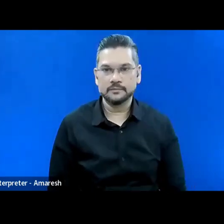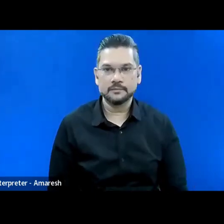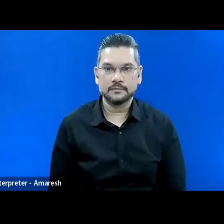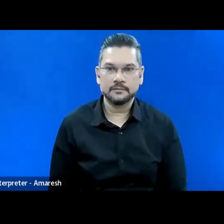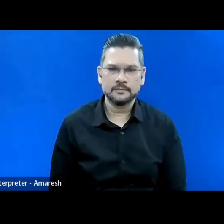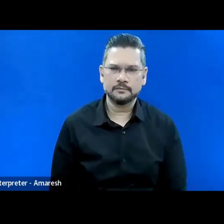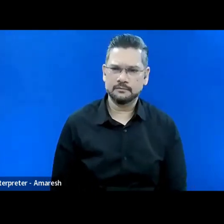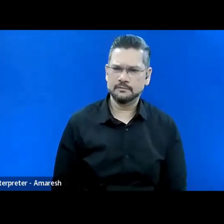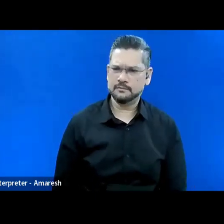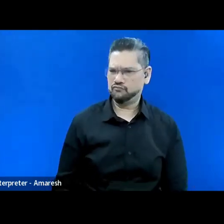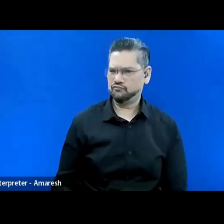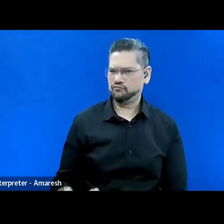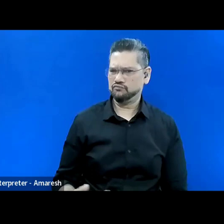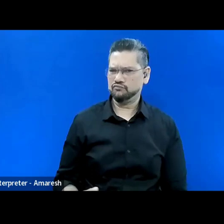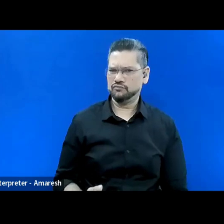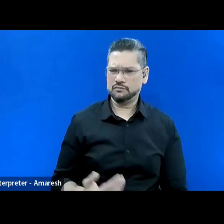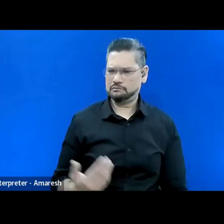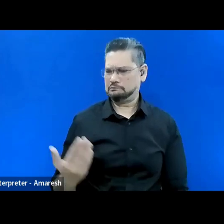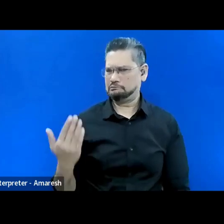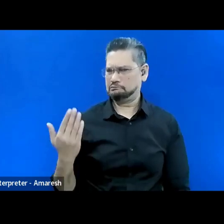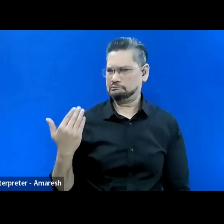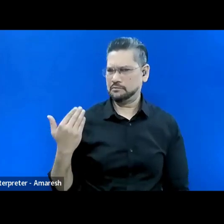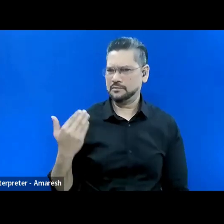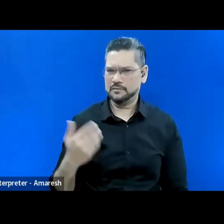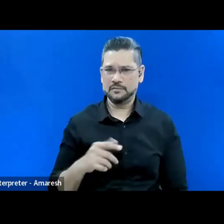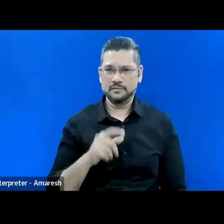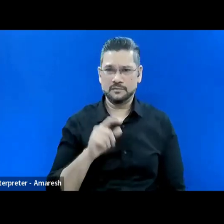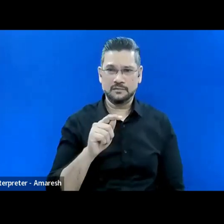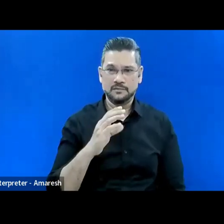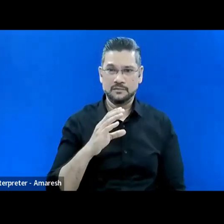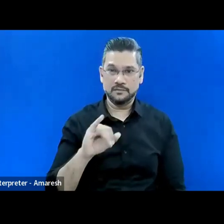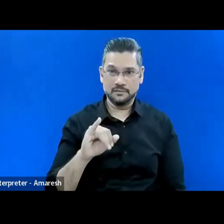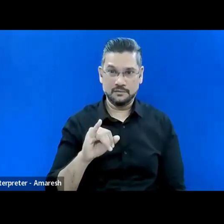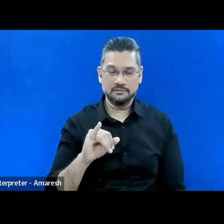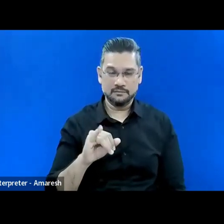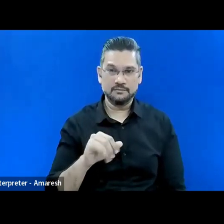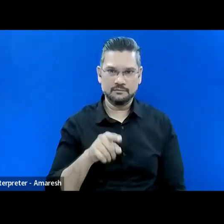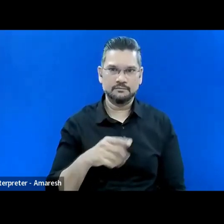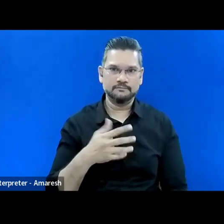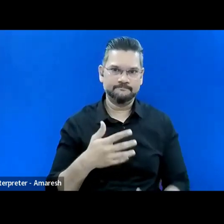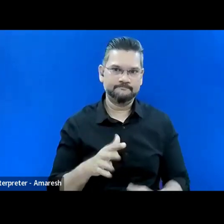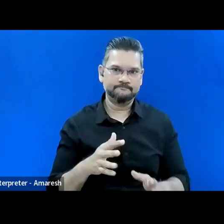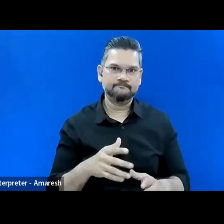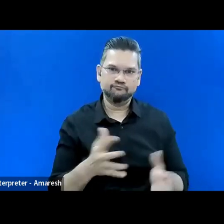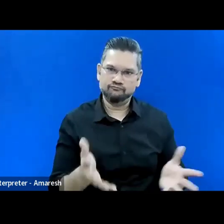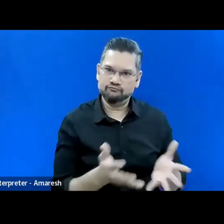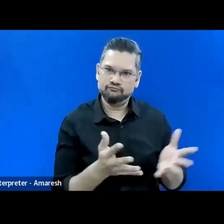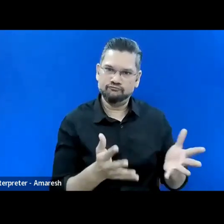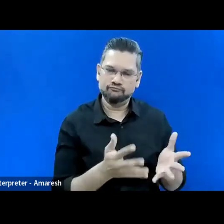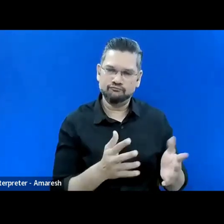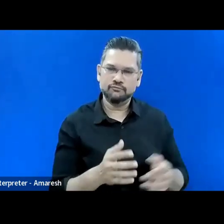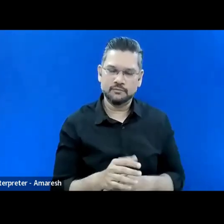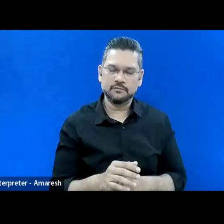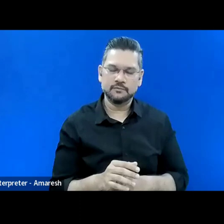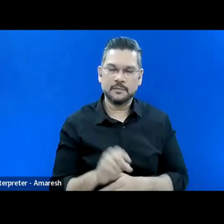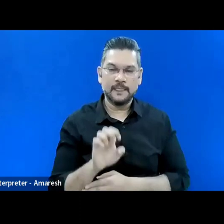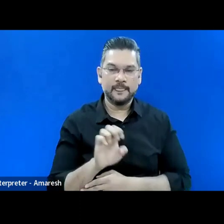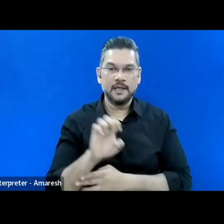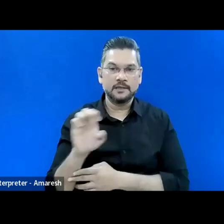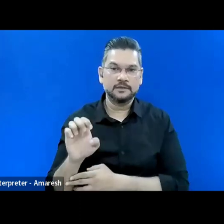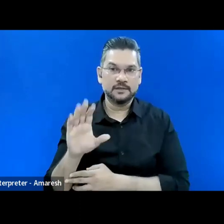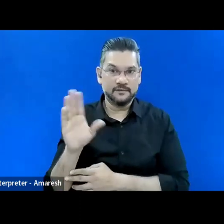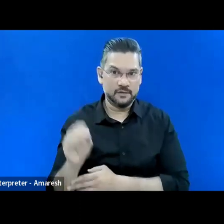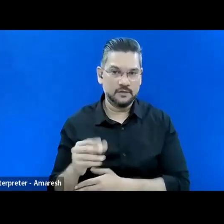Recently, TCI mobilized with its members in East Africa and completed one sub-regional meeting in Addis Ababa,